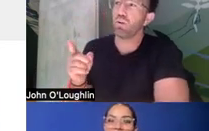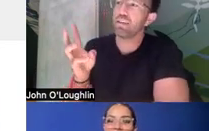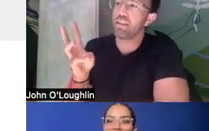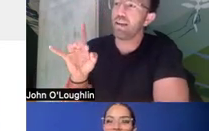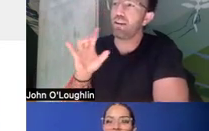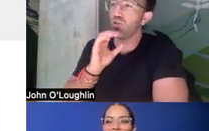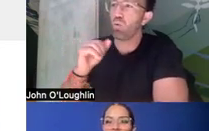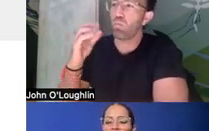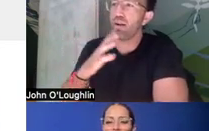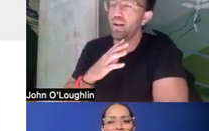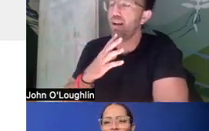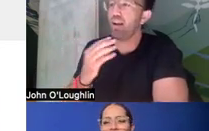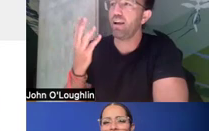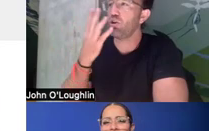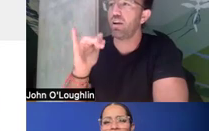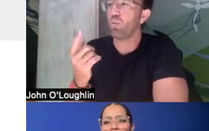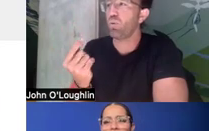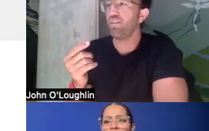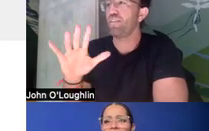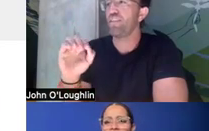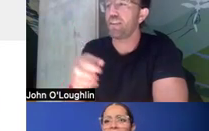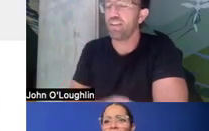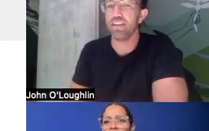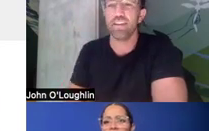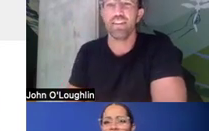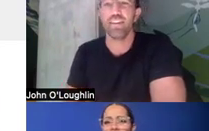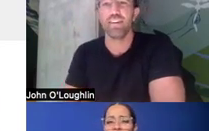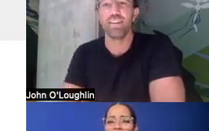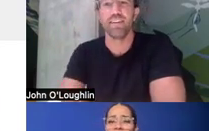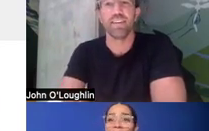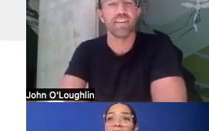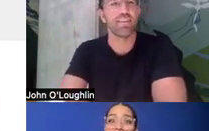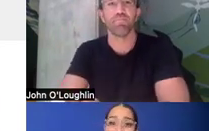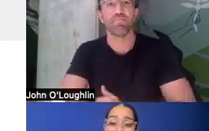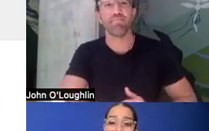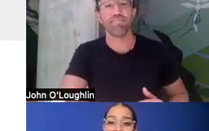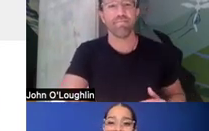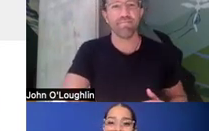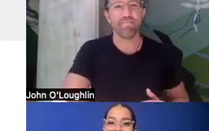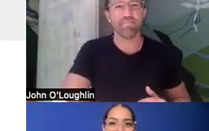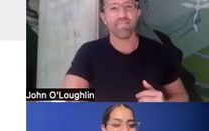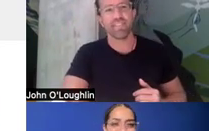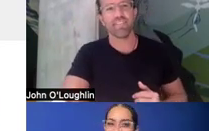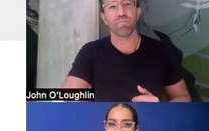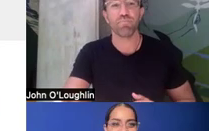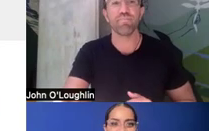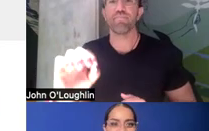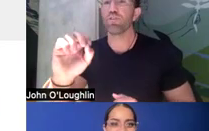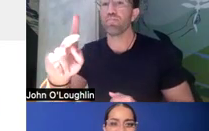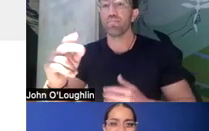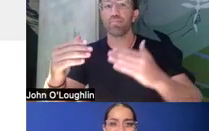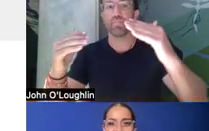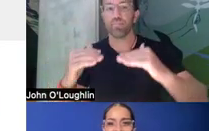And he was with me. I was like, you are about to be a 68-year-old man and you look what, 50? It's